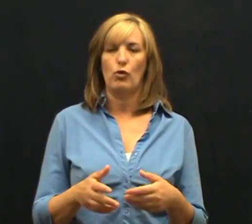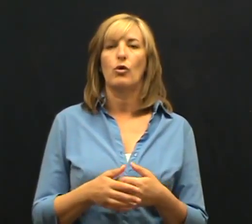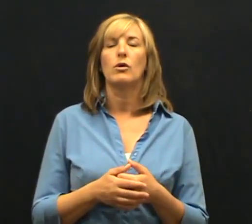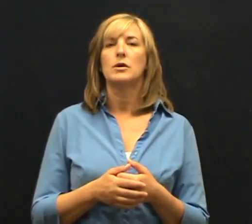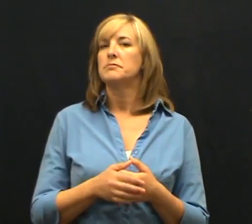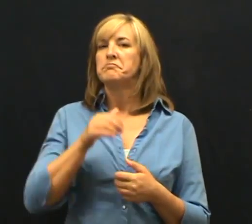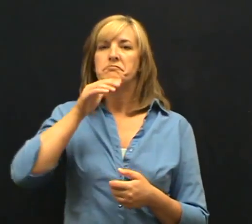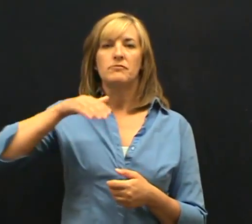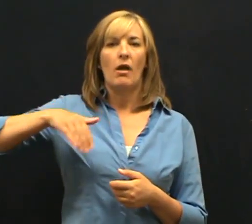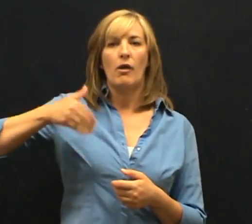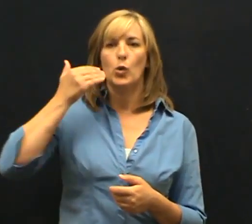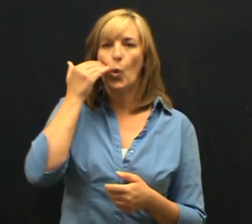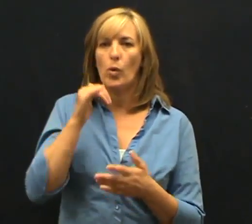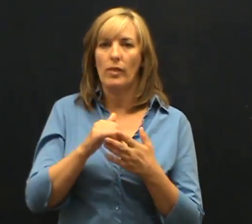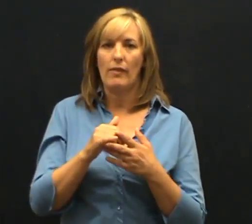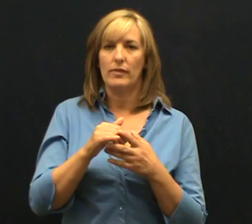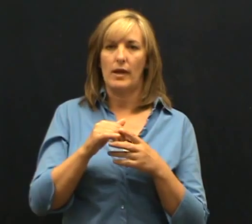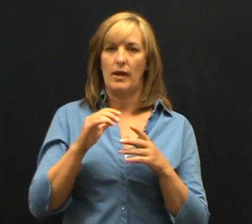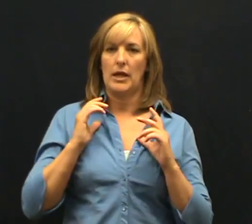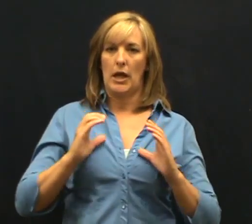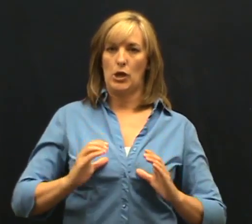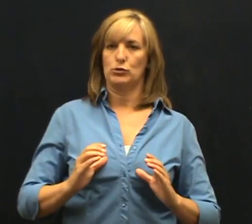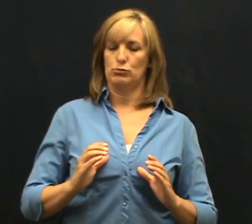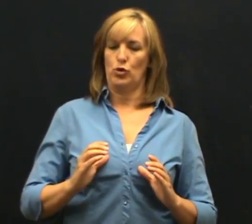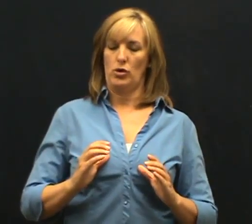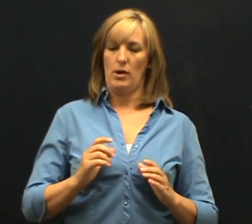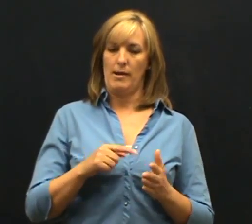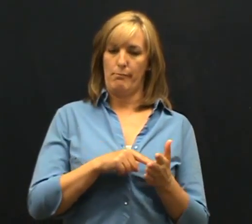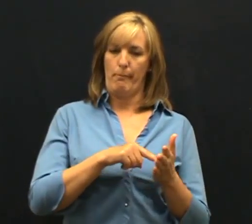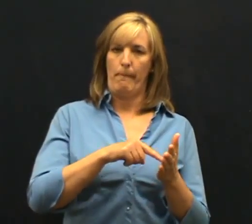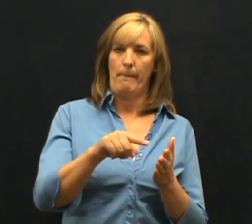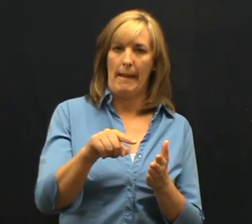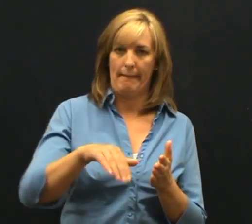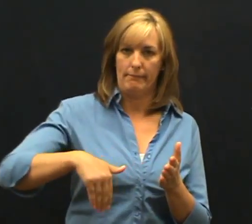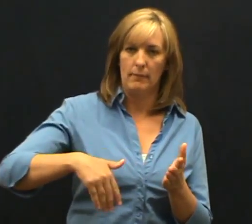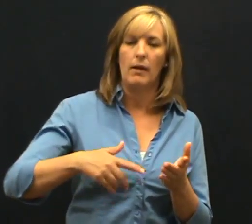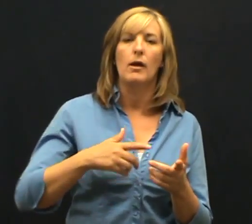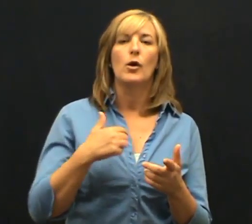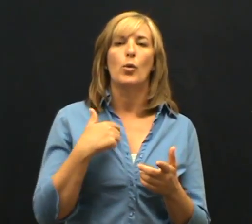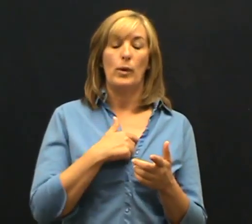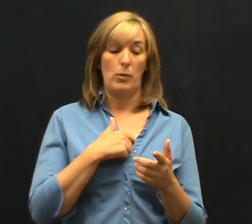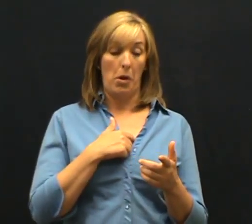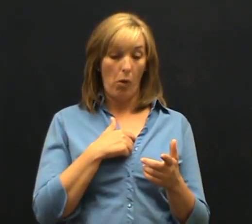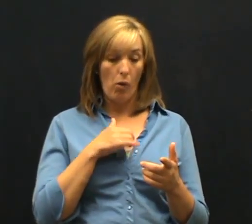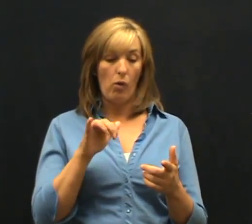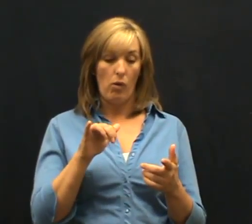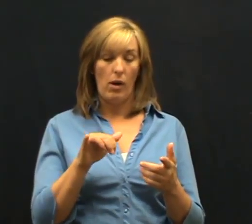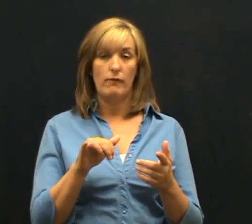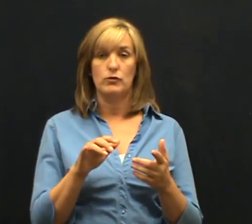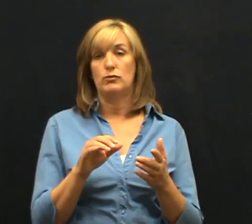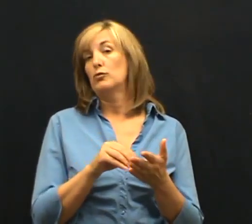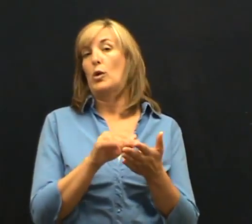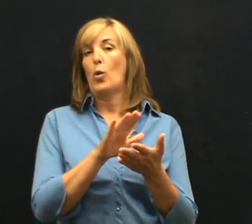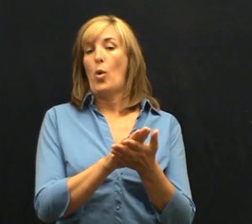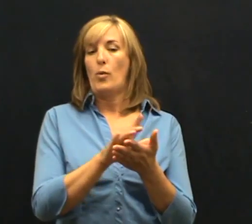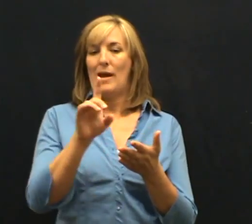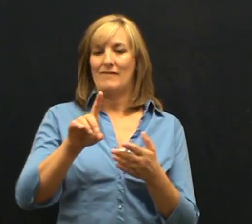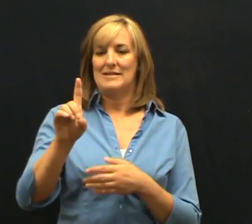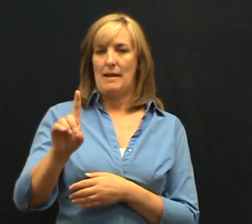funds, we would have to record those. Again, we would debit cash and we would credit accounts receivable because that customer would